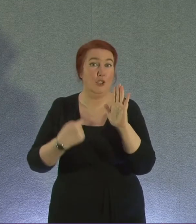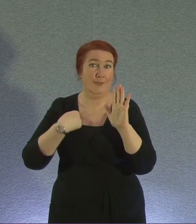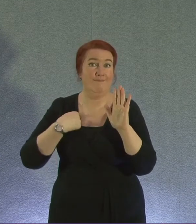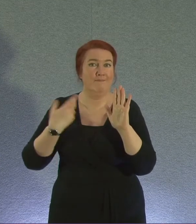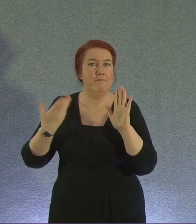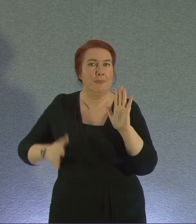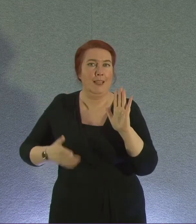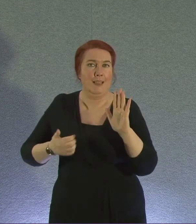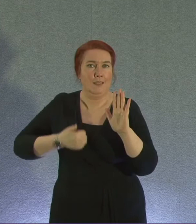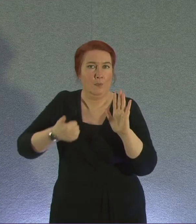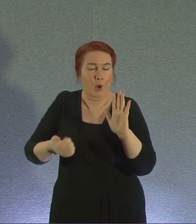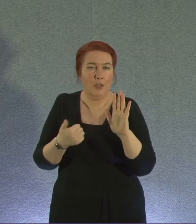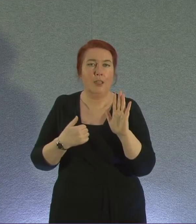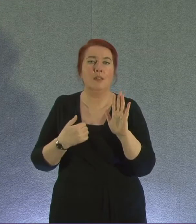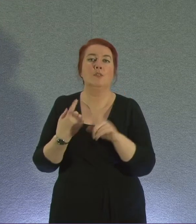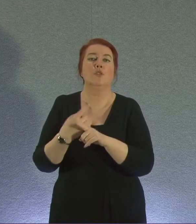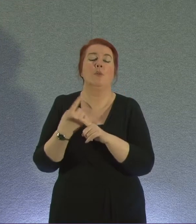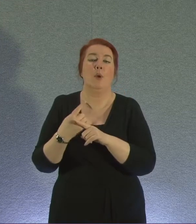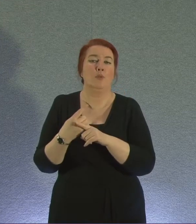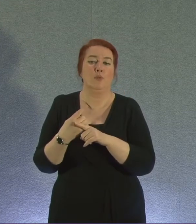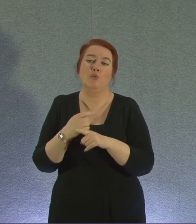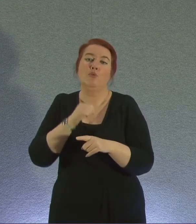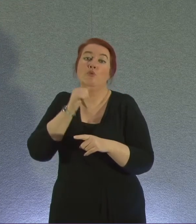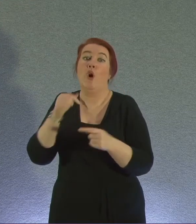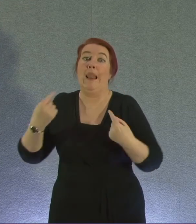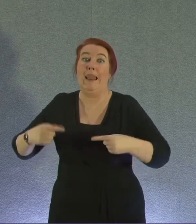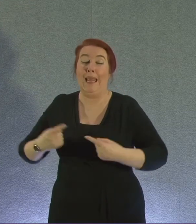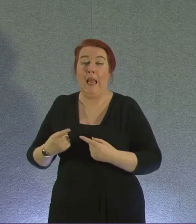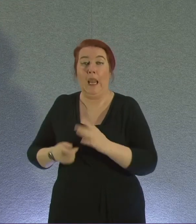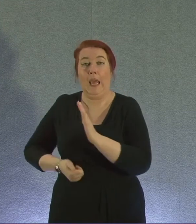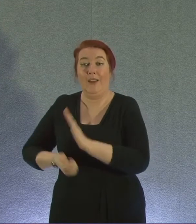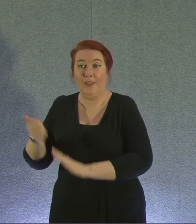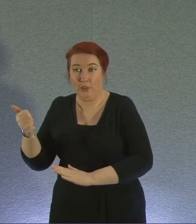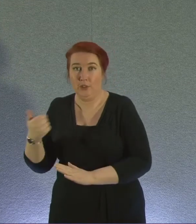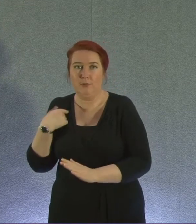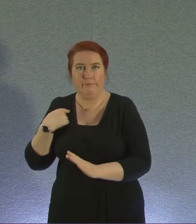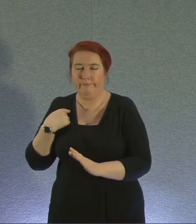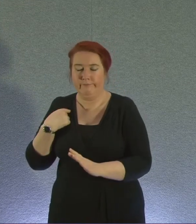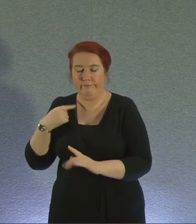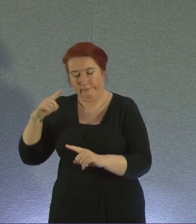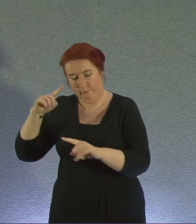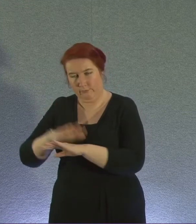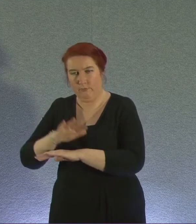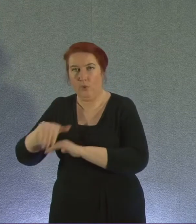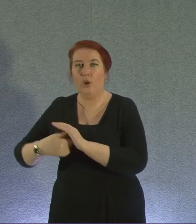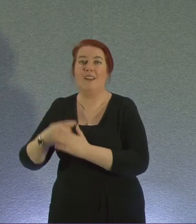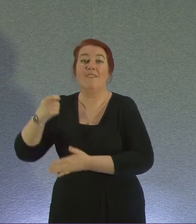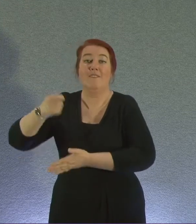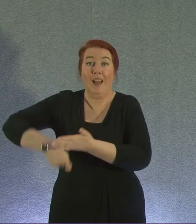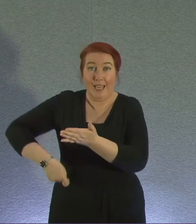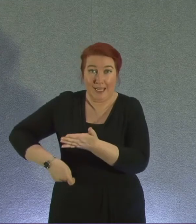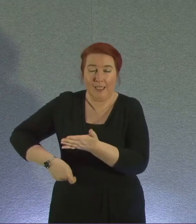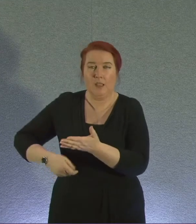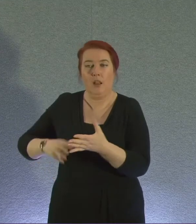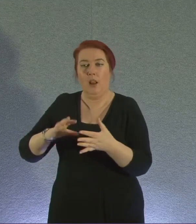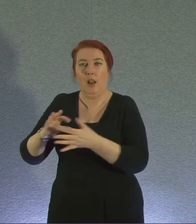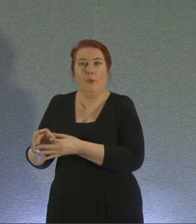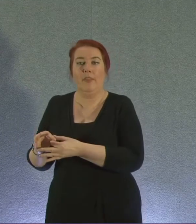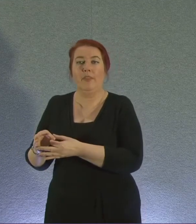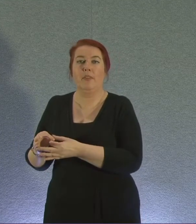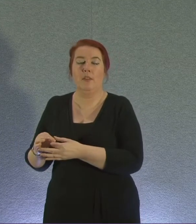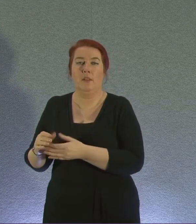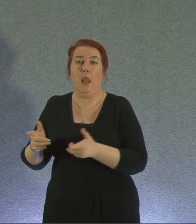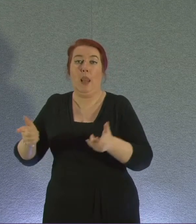of illegal evictions, mixing up the fines with the